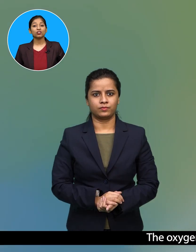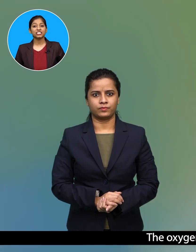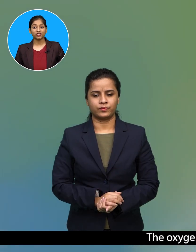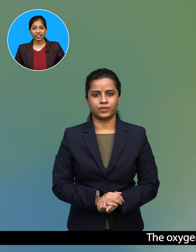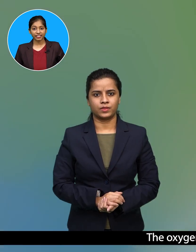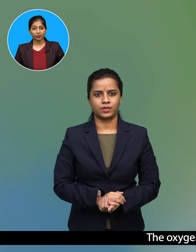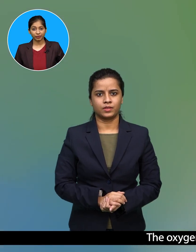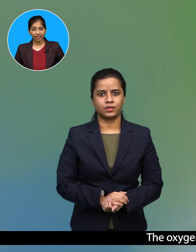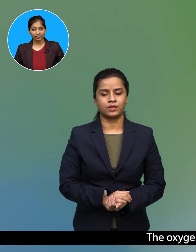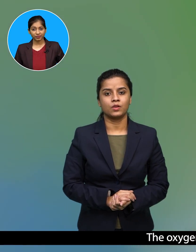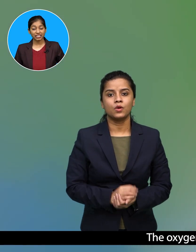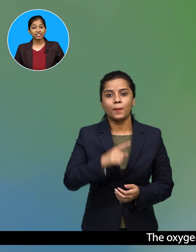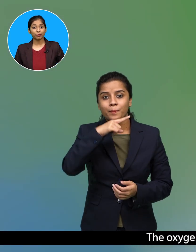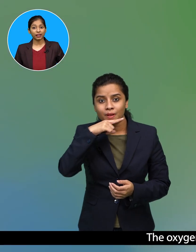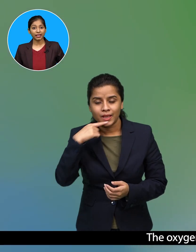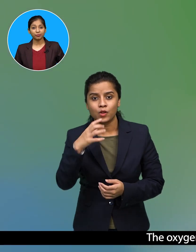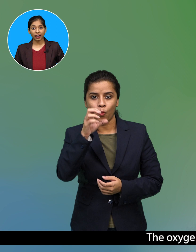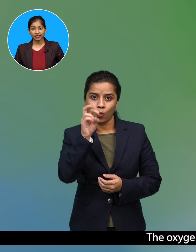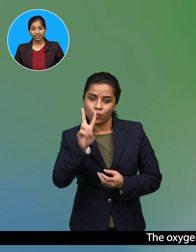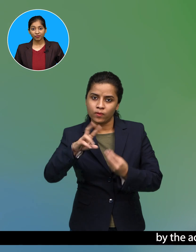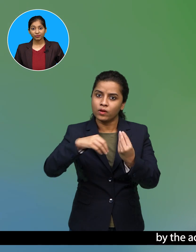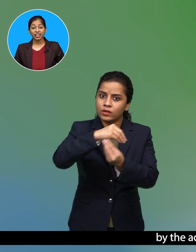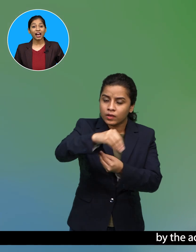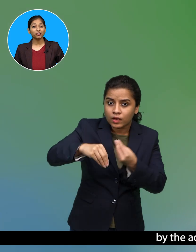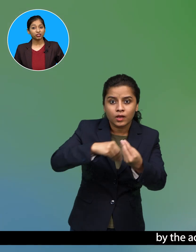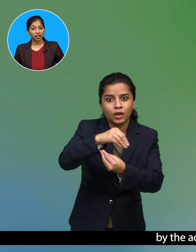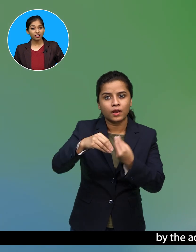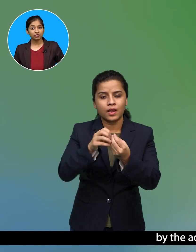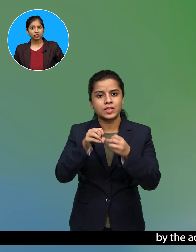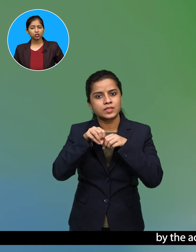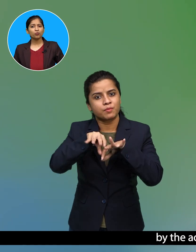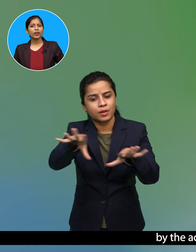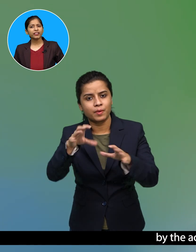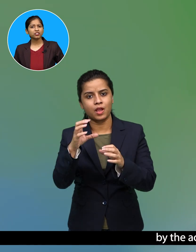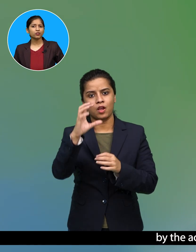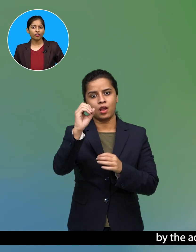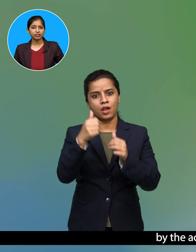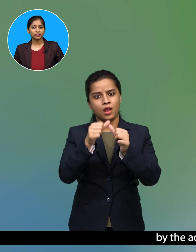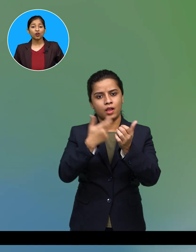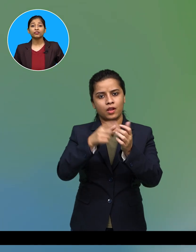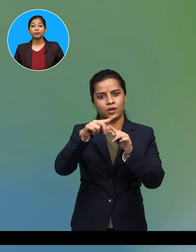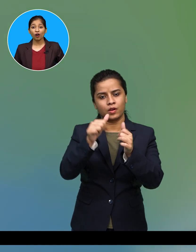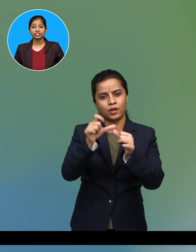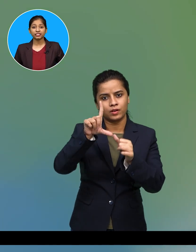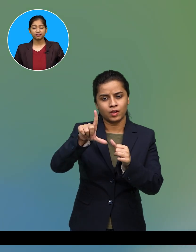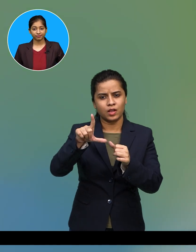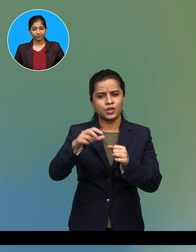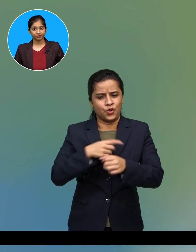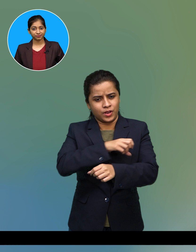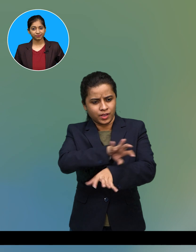The oxygenated blood is supplied by the aorta to various organs of the